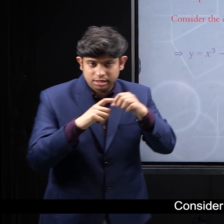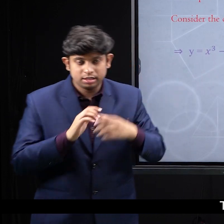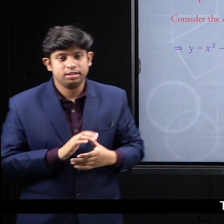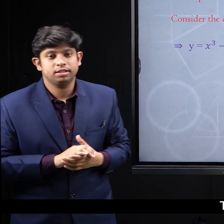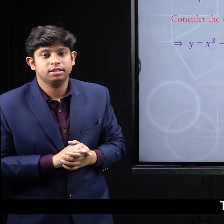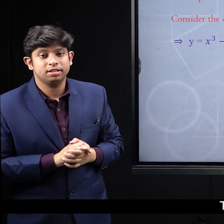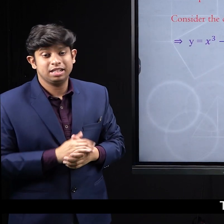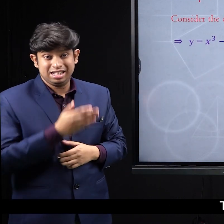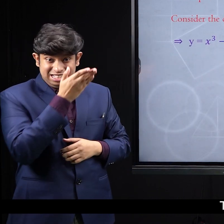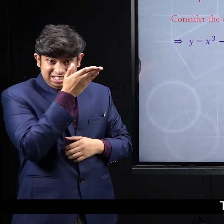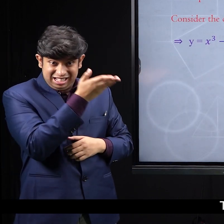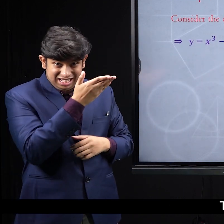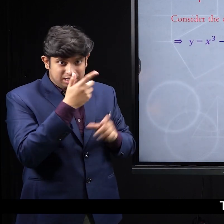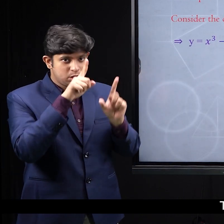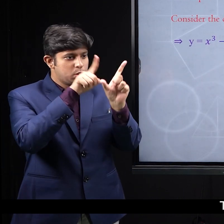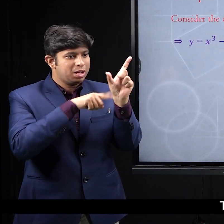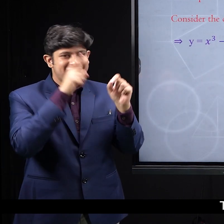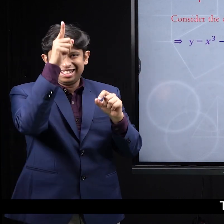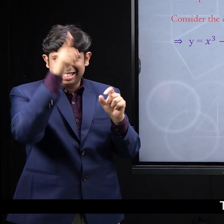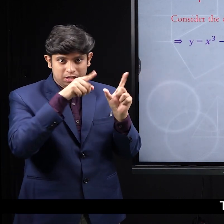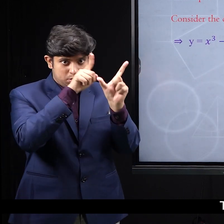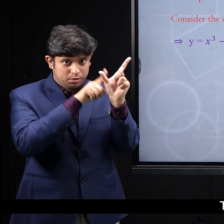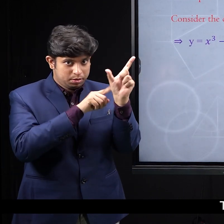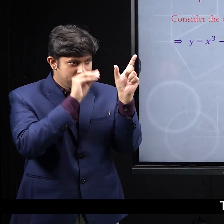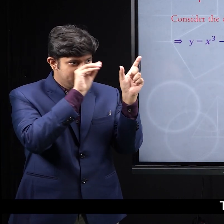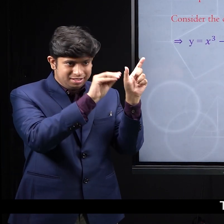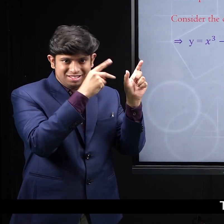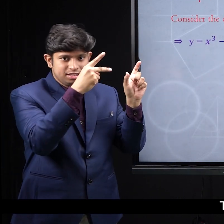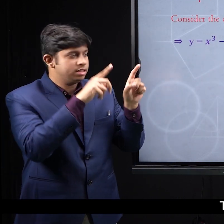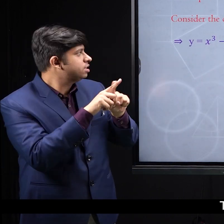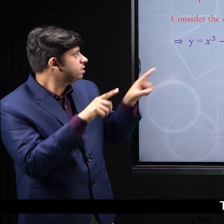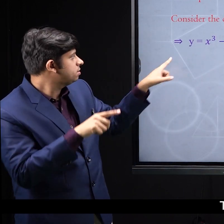That is y equal to x cube minus 9x.